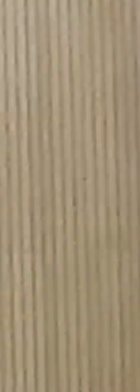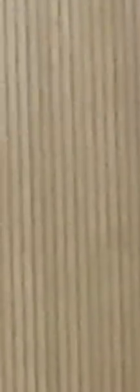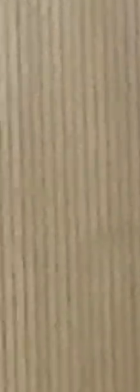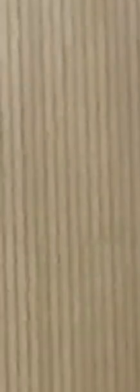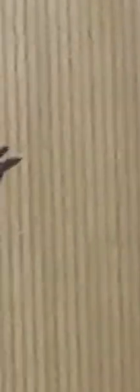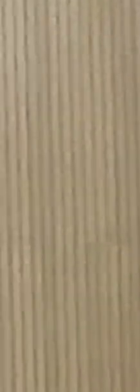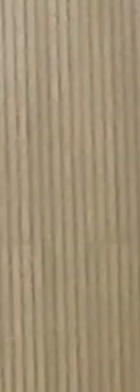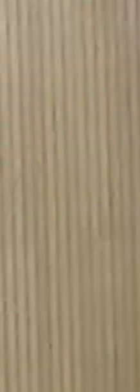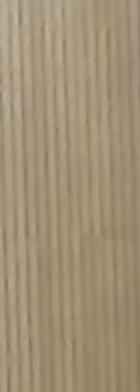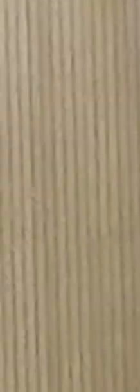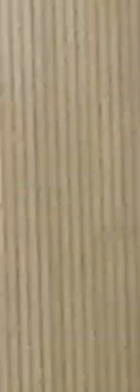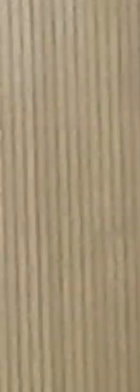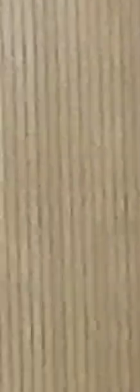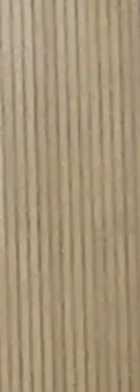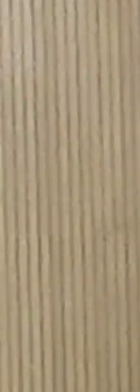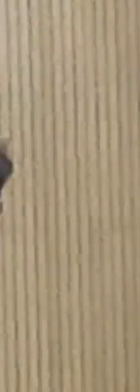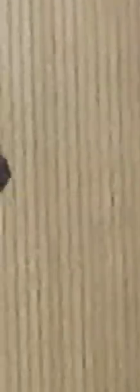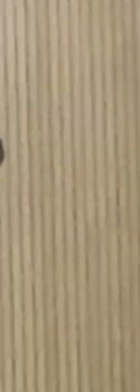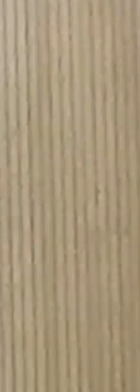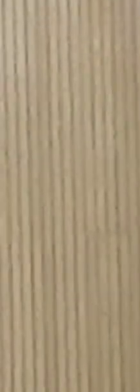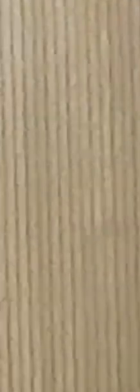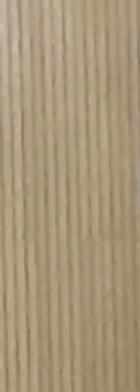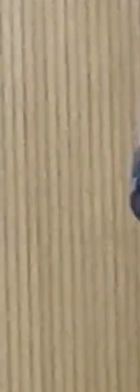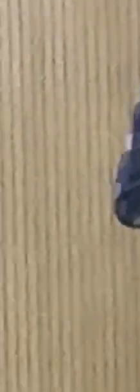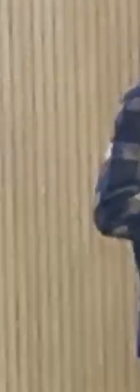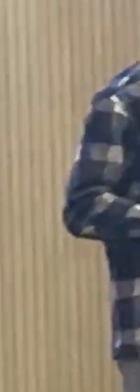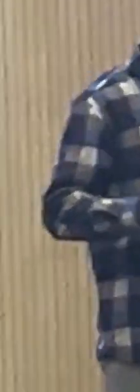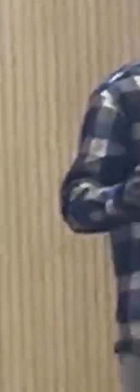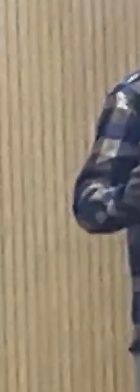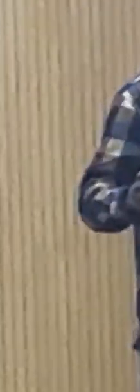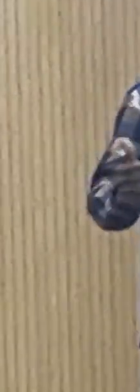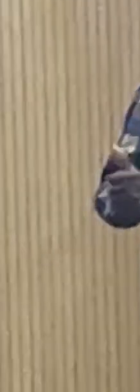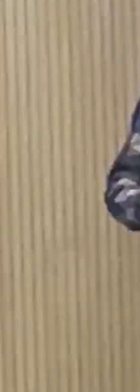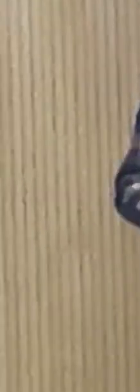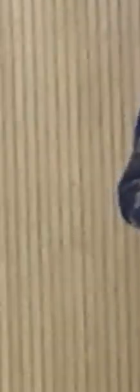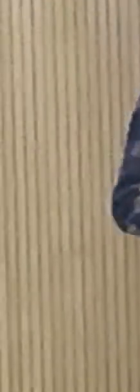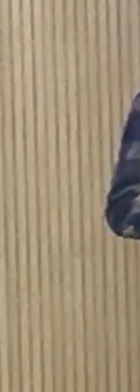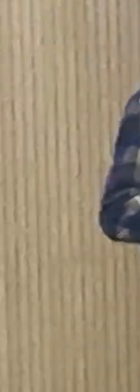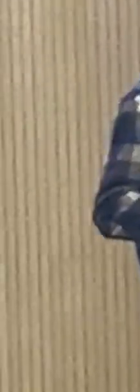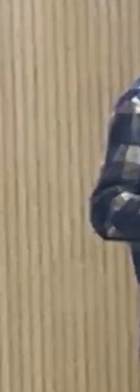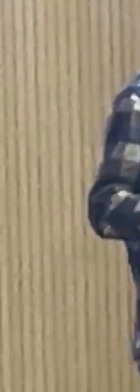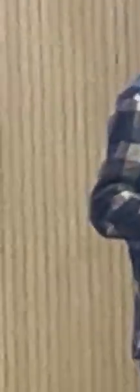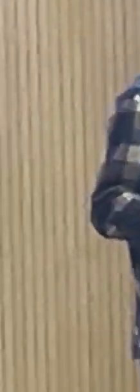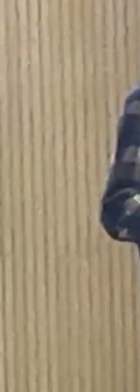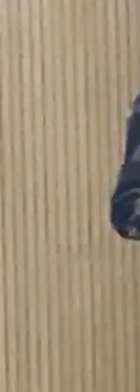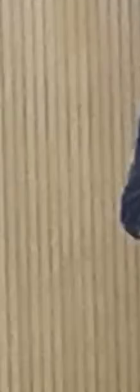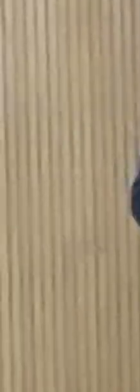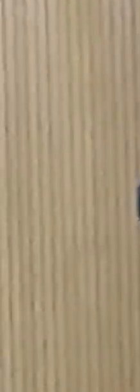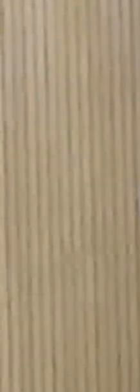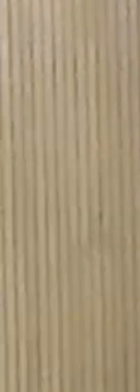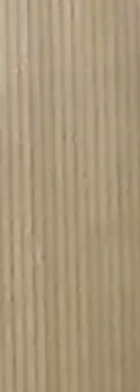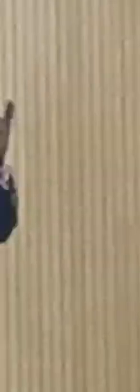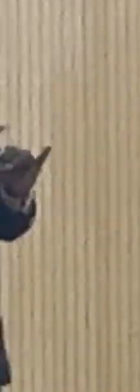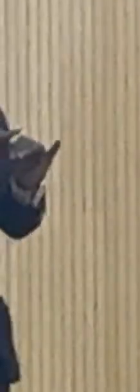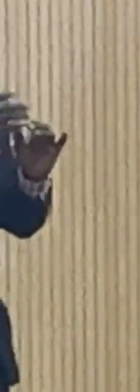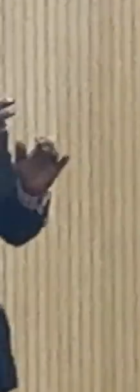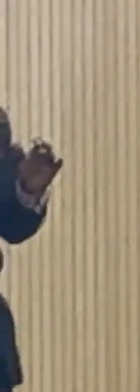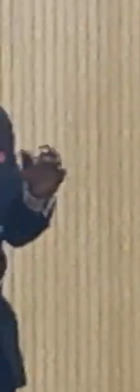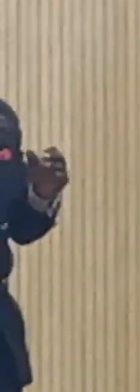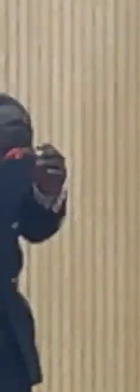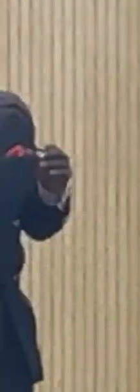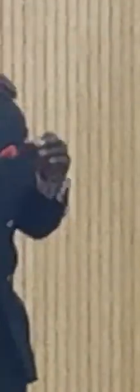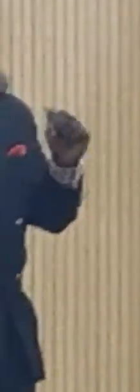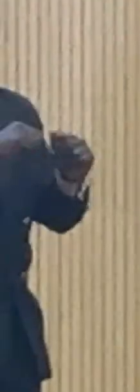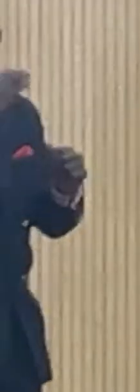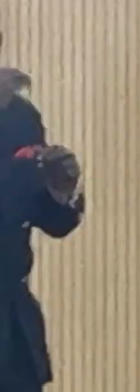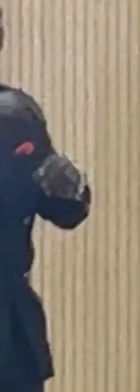another way to communicate. Now, information, in terms of information, forms, PDF, images, and a notice